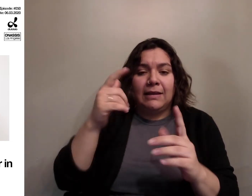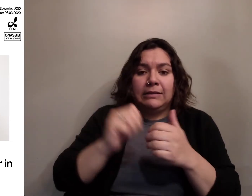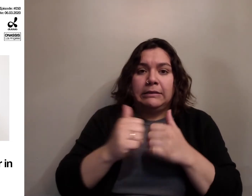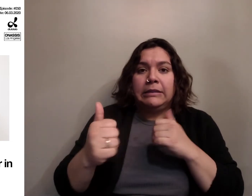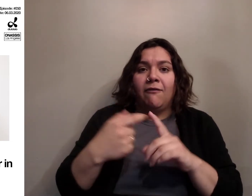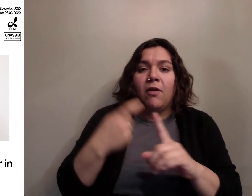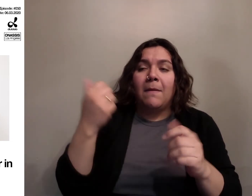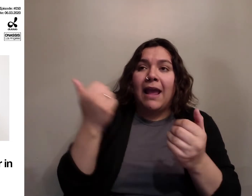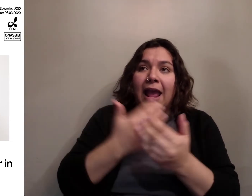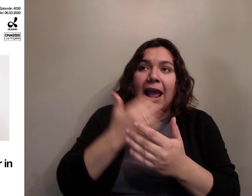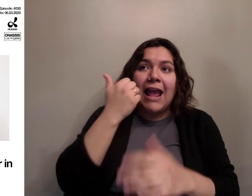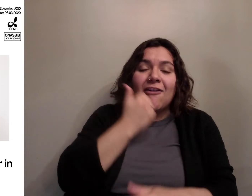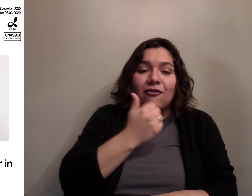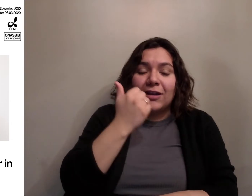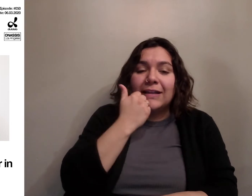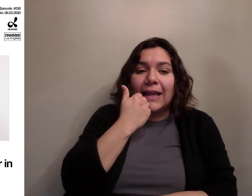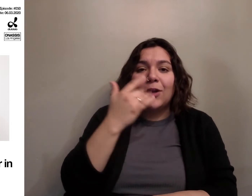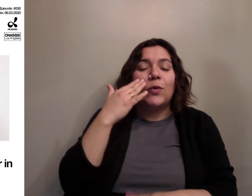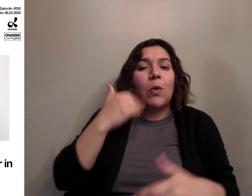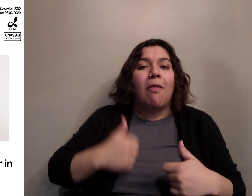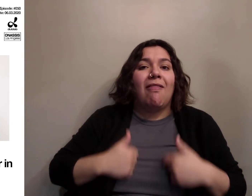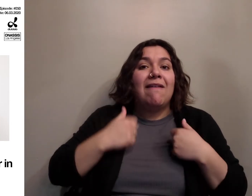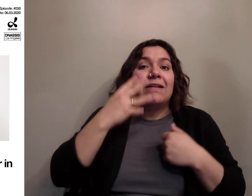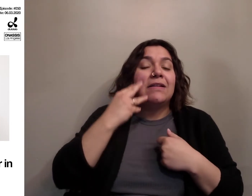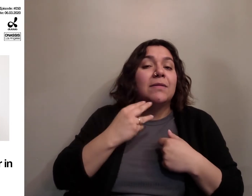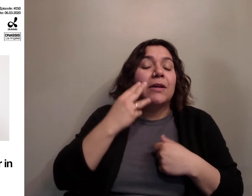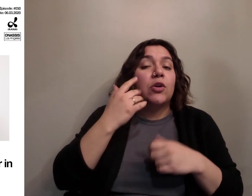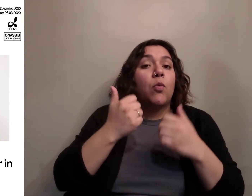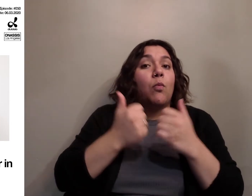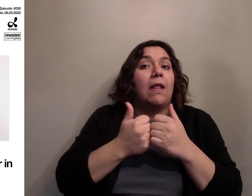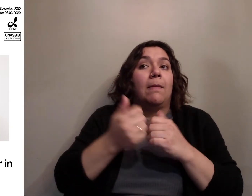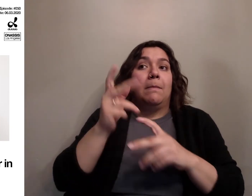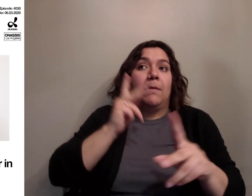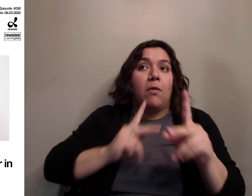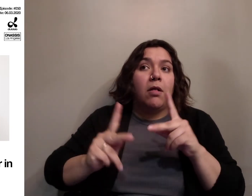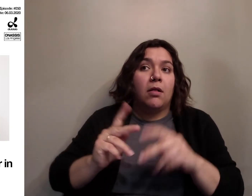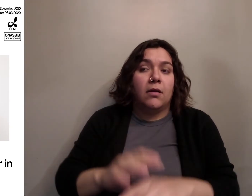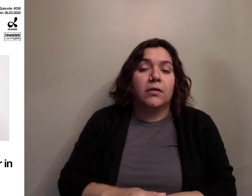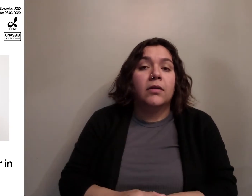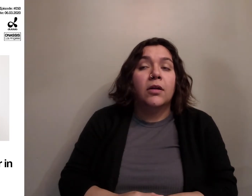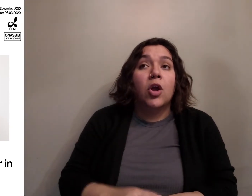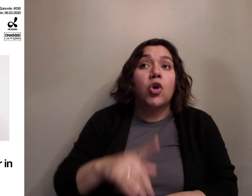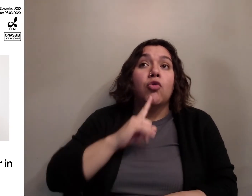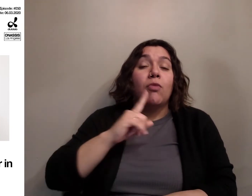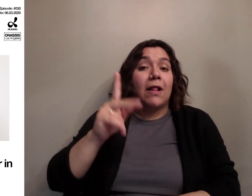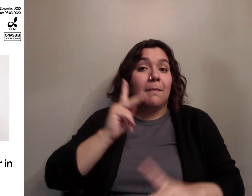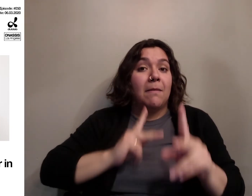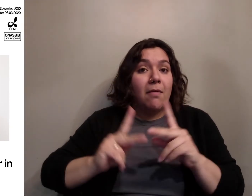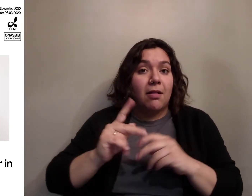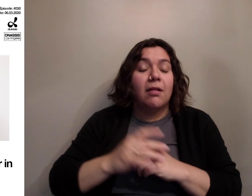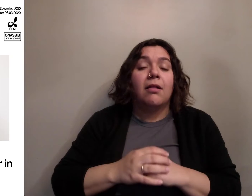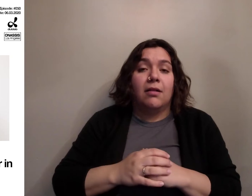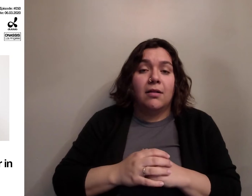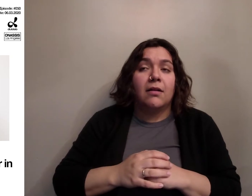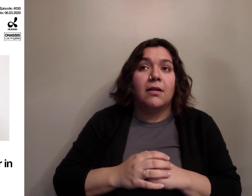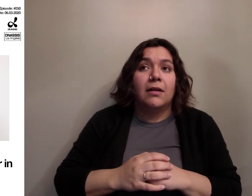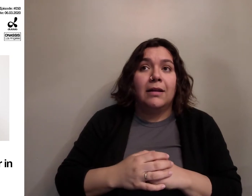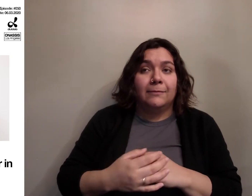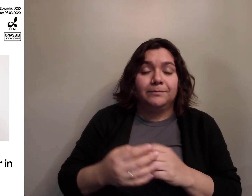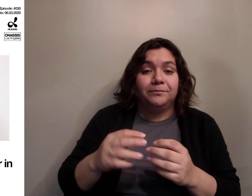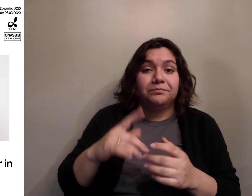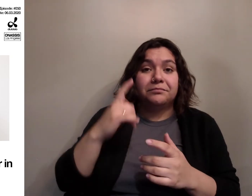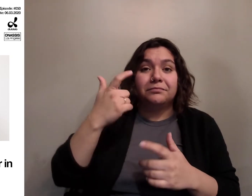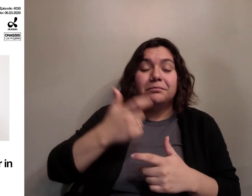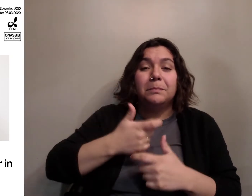that creates this disconnect and distance from everyday, lived experiences and people,